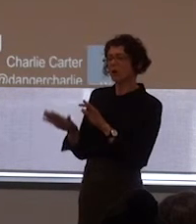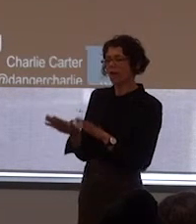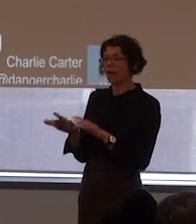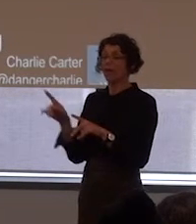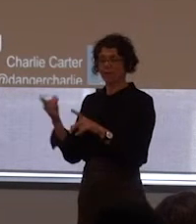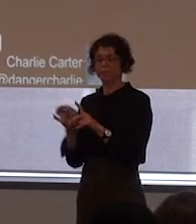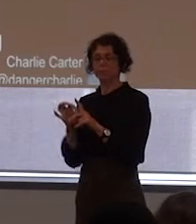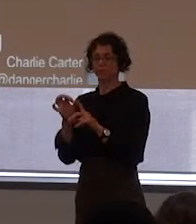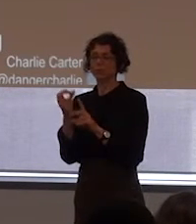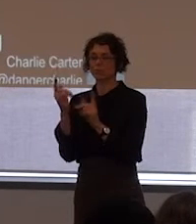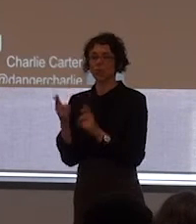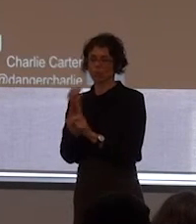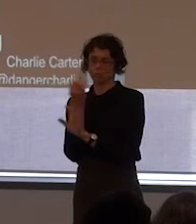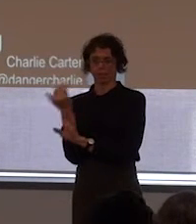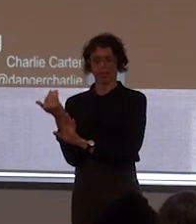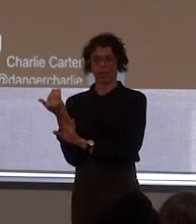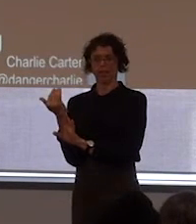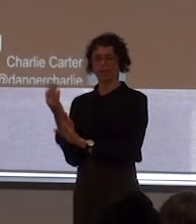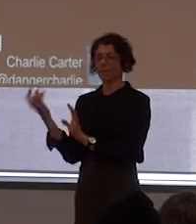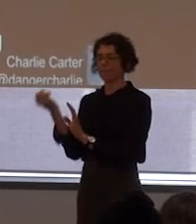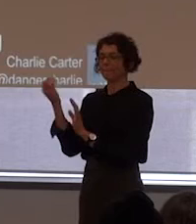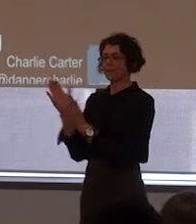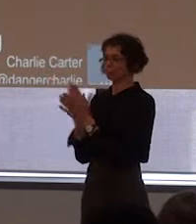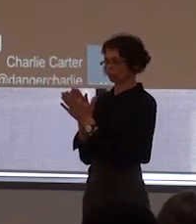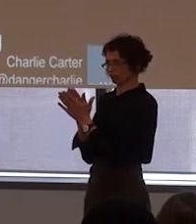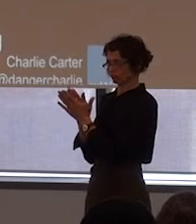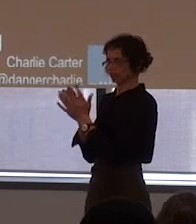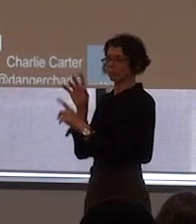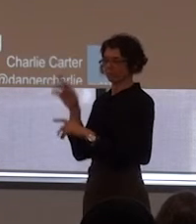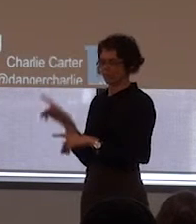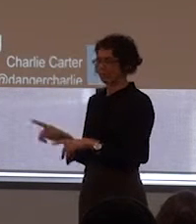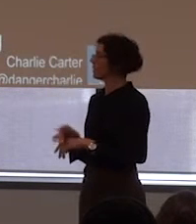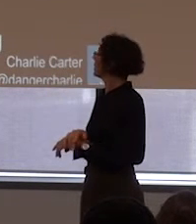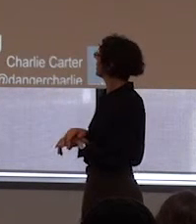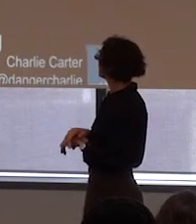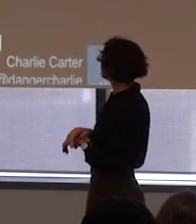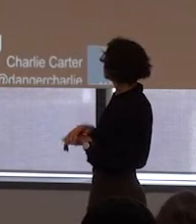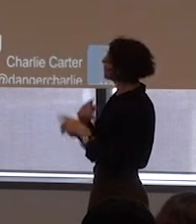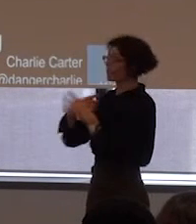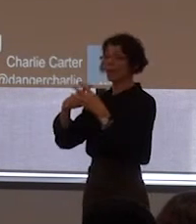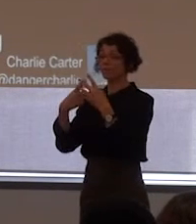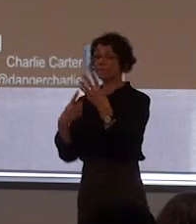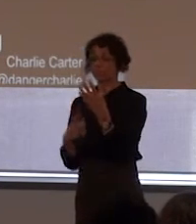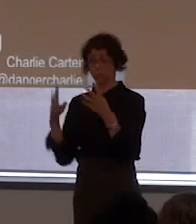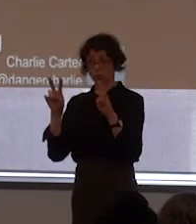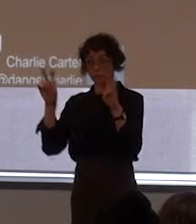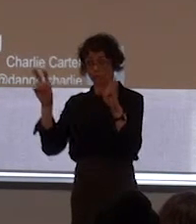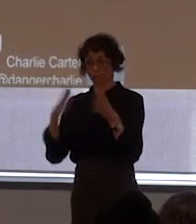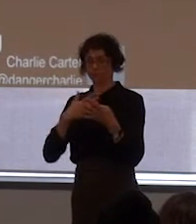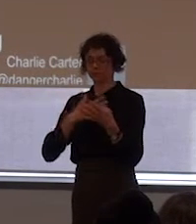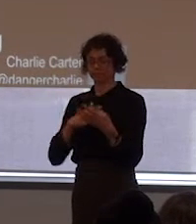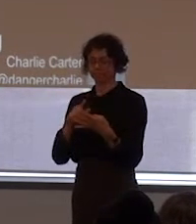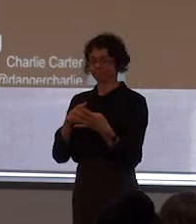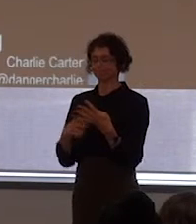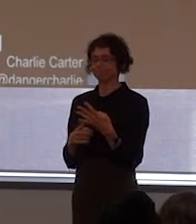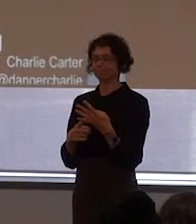lot. They've done a lot recently, and they must be congratulated for that. But here are some 4 topics that I want to talk about on why